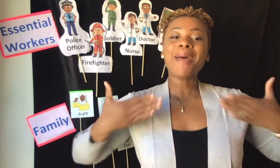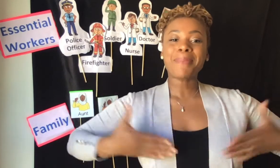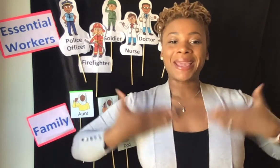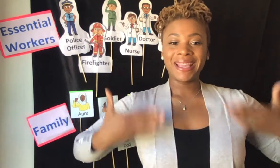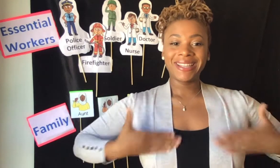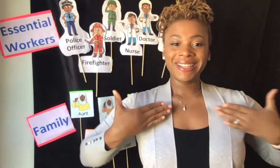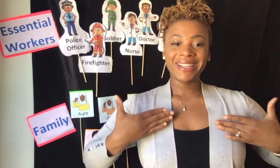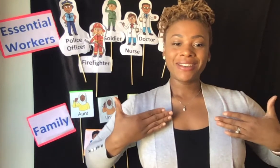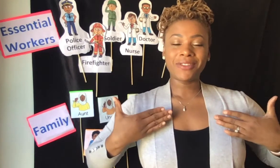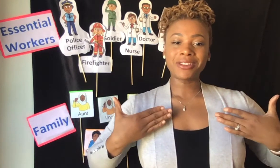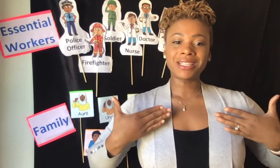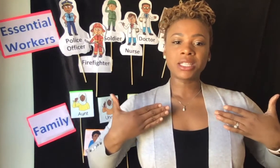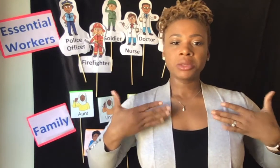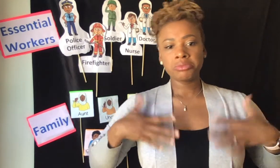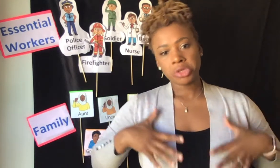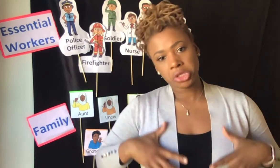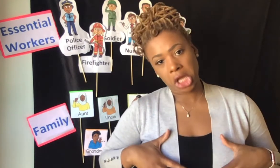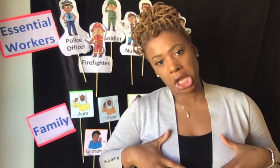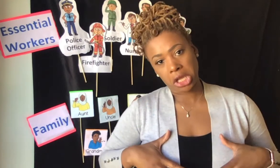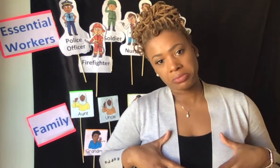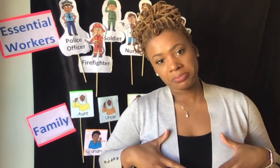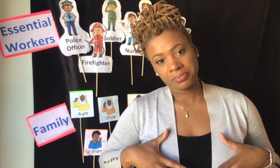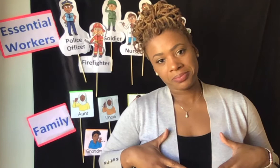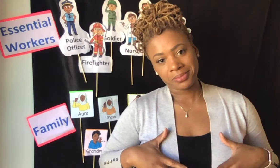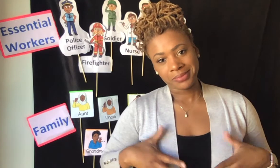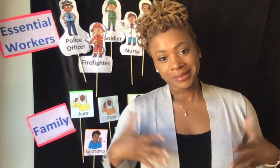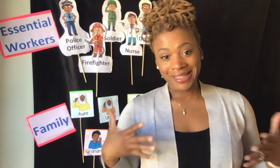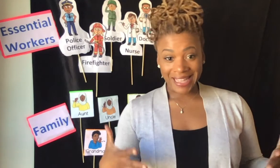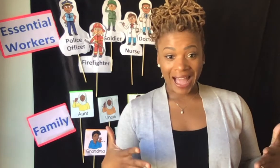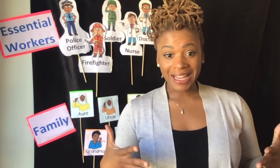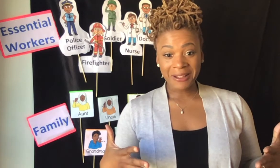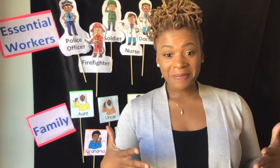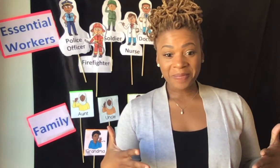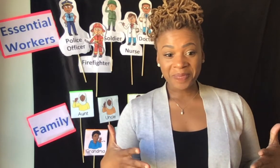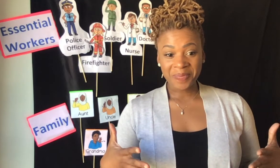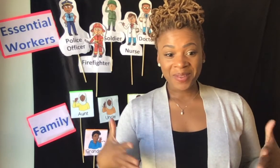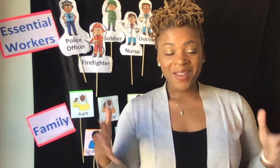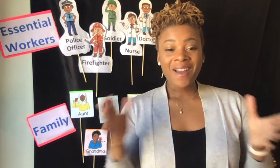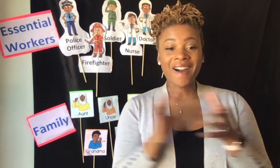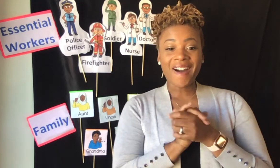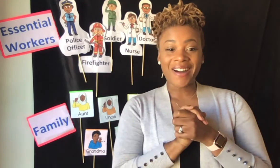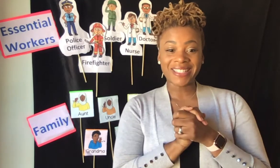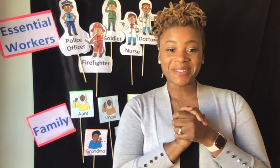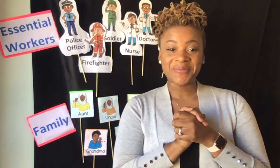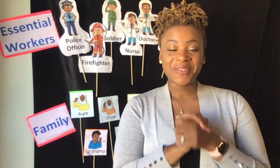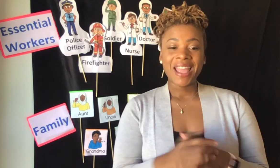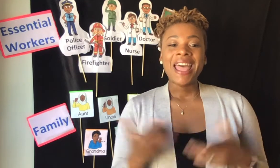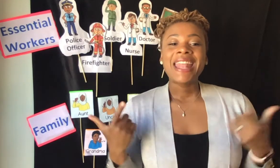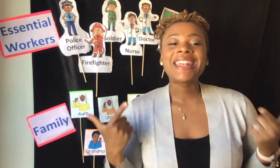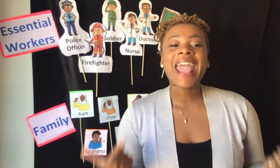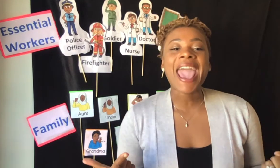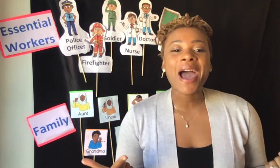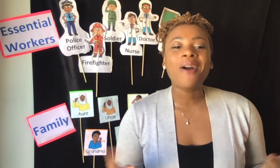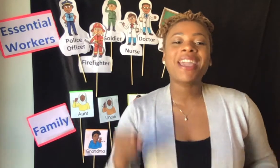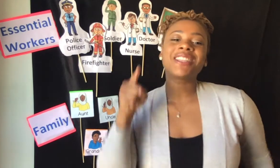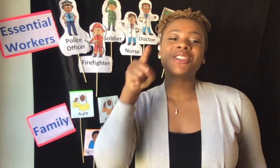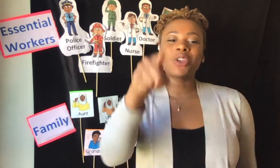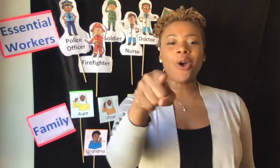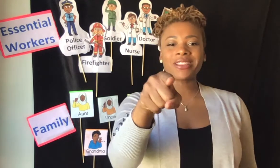Happy versus sad. Got it? Awesome. Now it's your